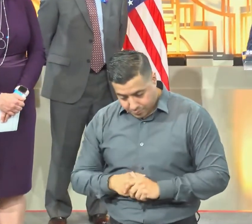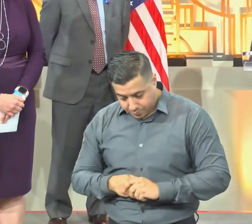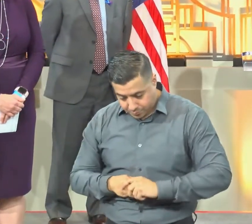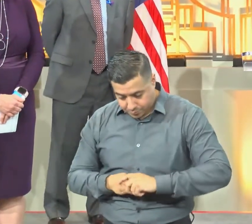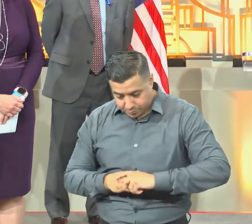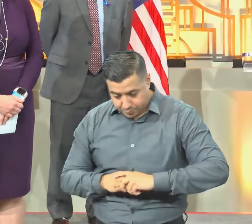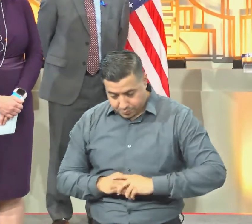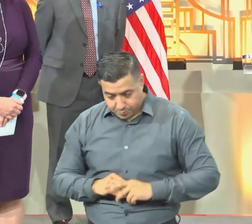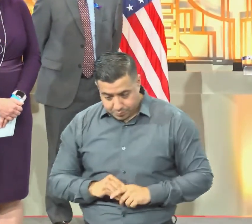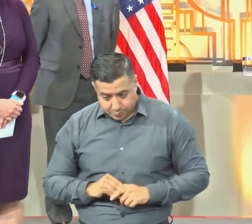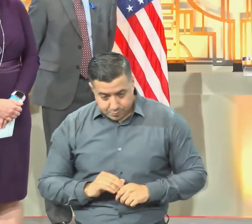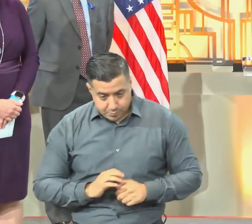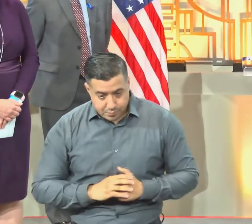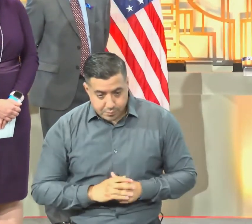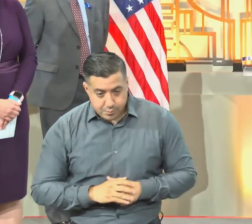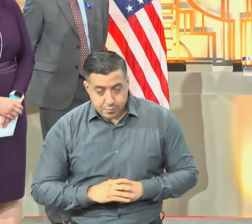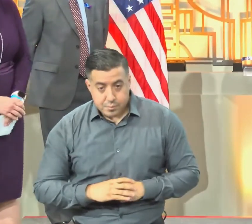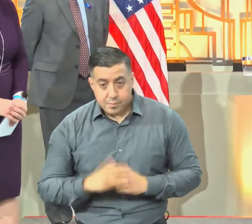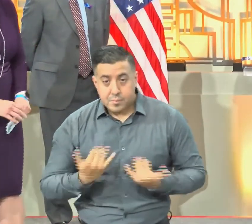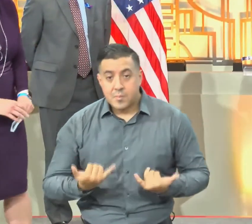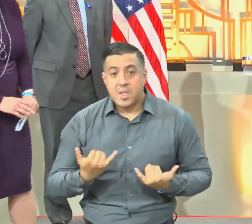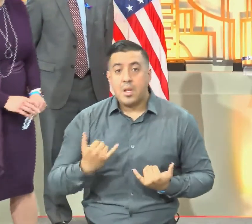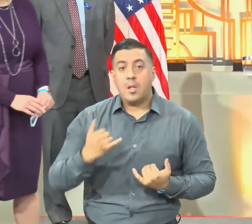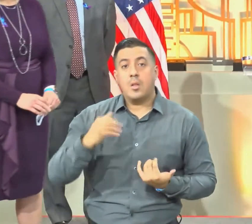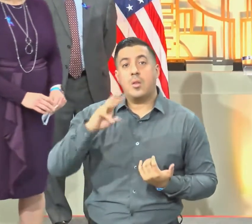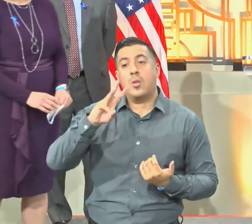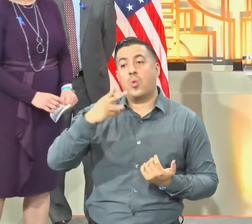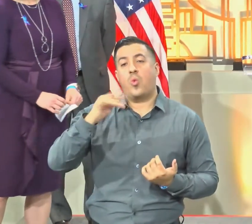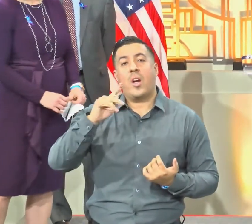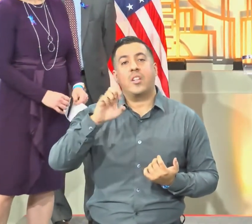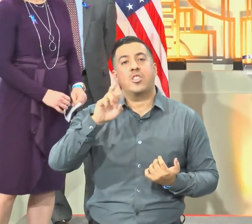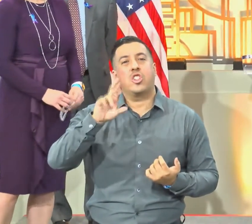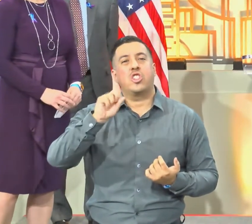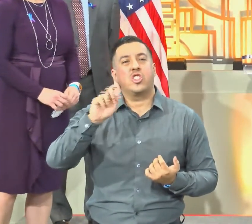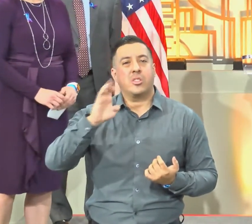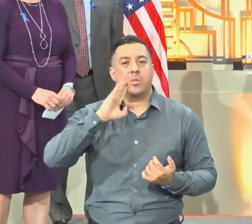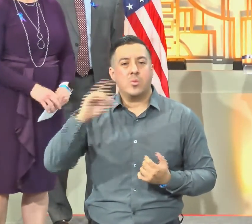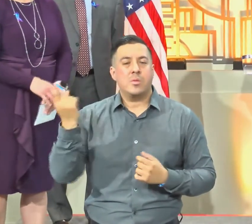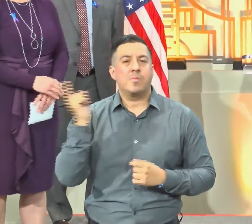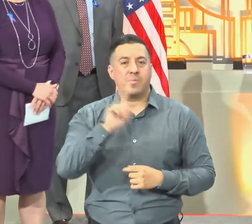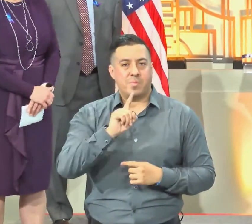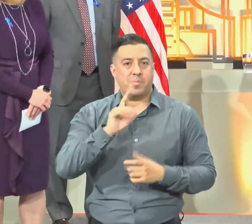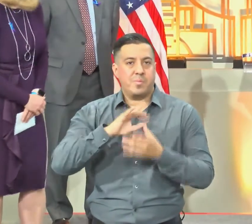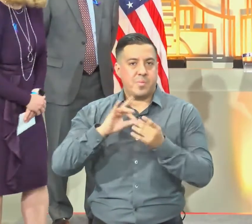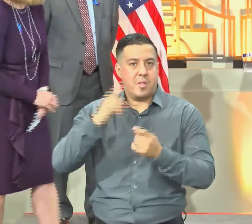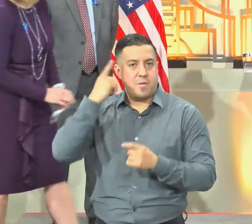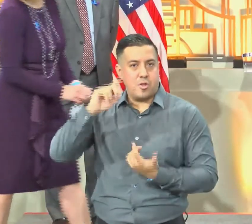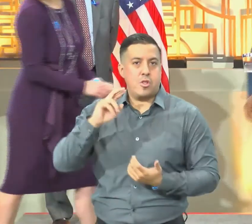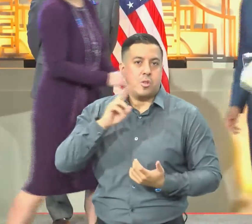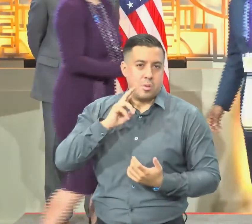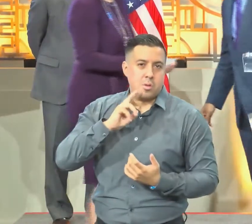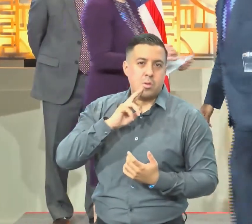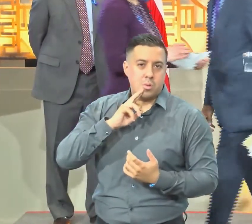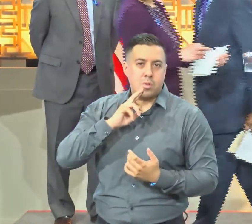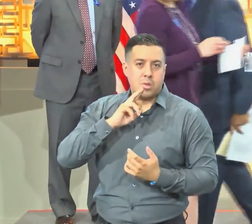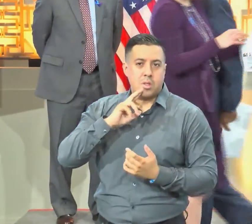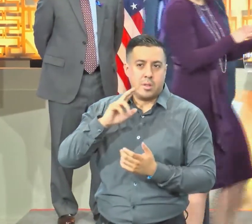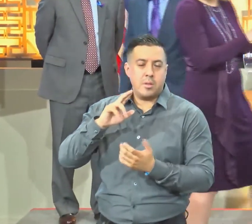Okay, now let me bring up Emily Whitehurst, who has just been a fantastic leader with the Houston Area Women's Center. Emily.